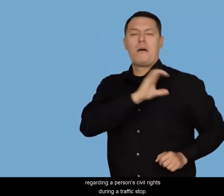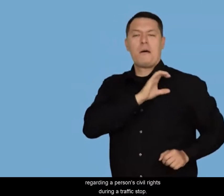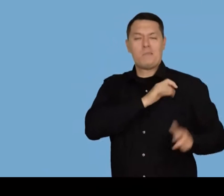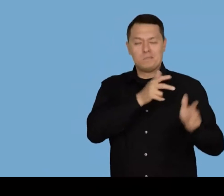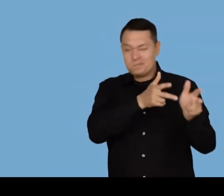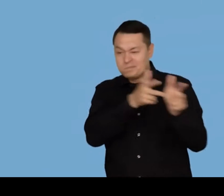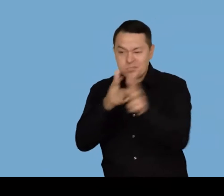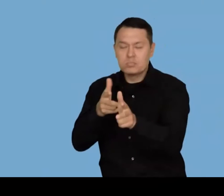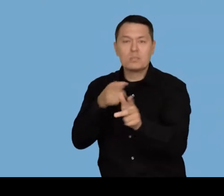stop.